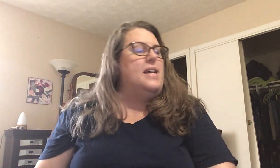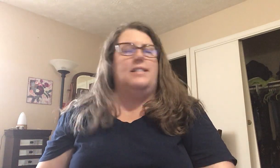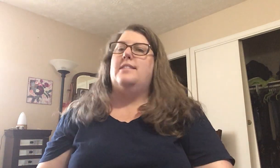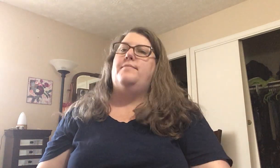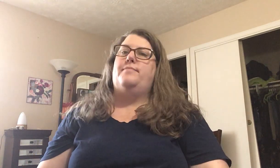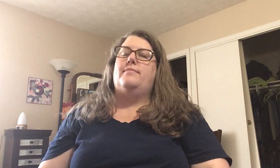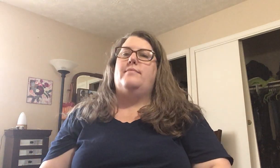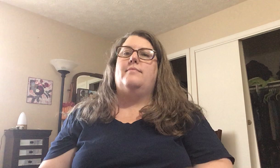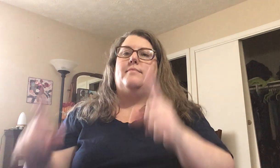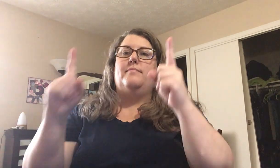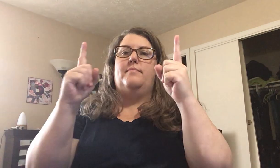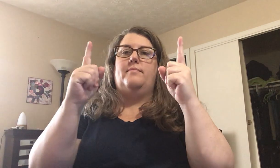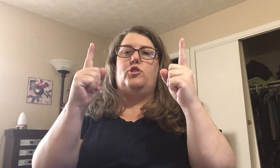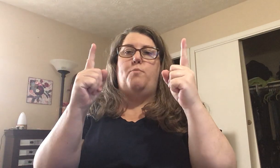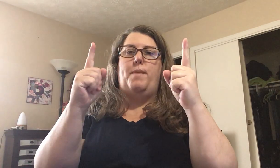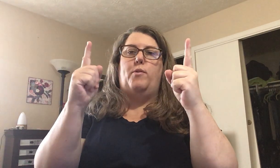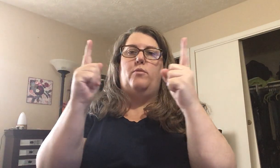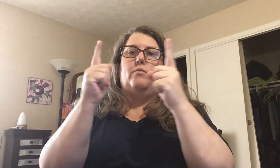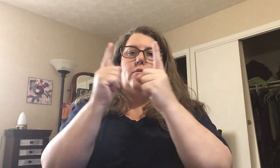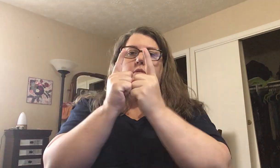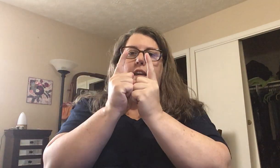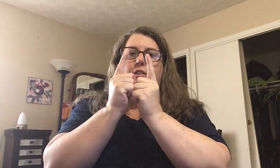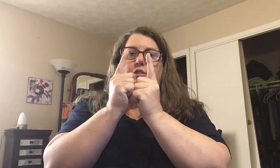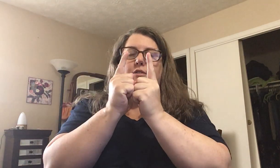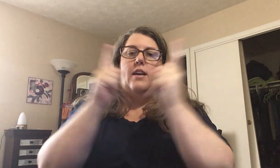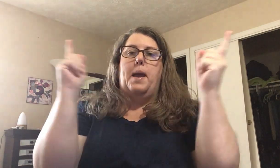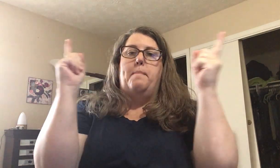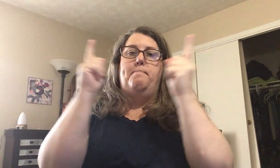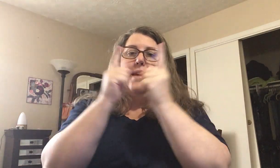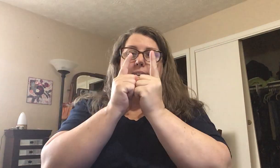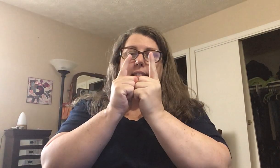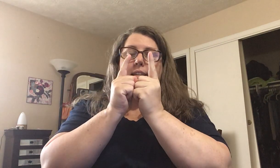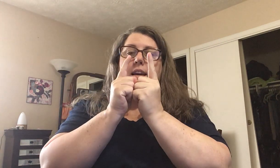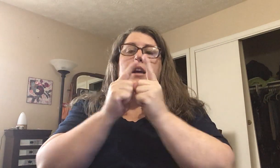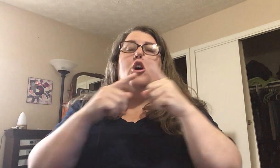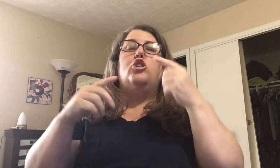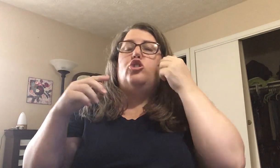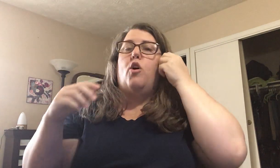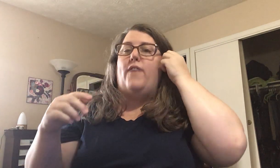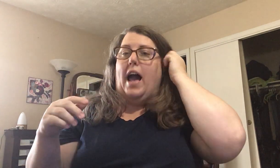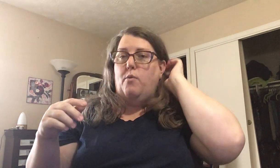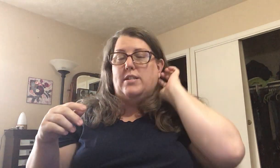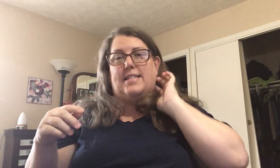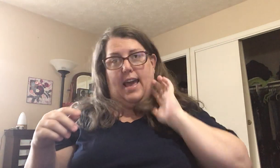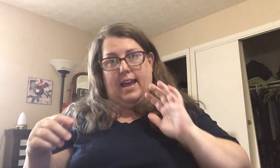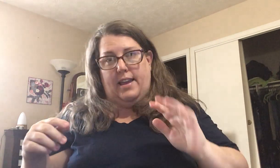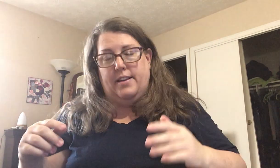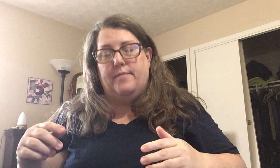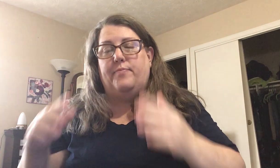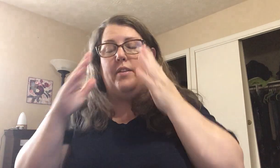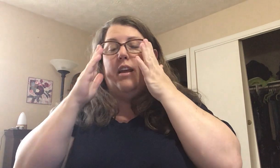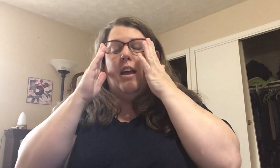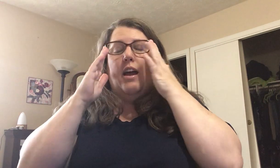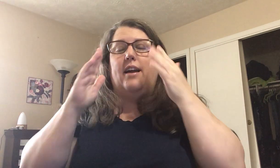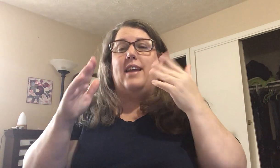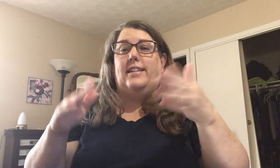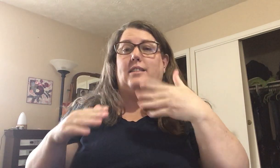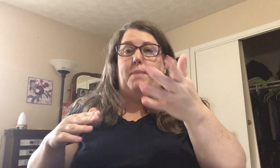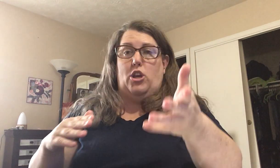meet. 2 people together. Meet. So if I would say, nice to meet